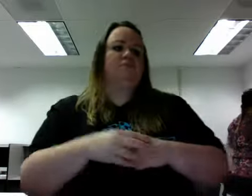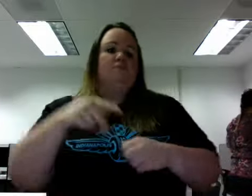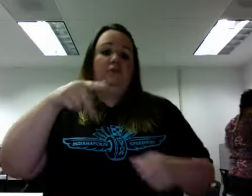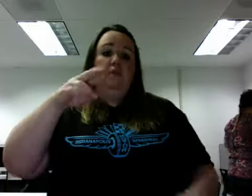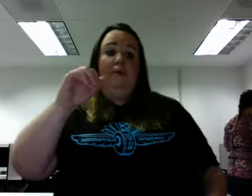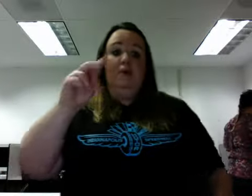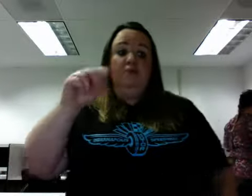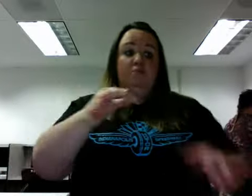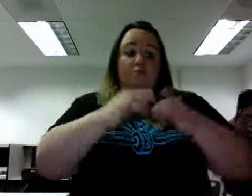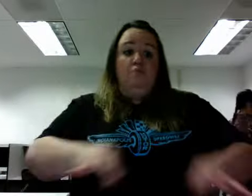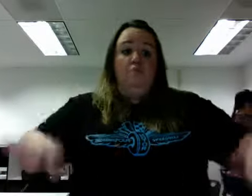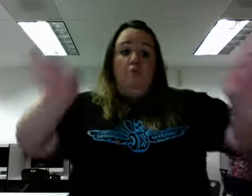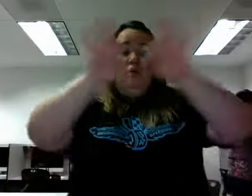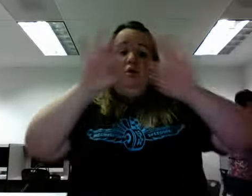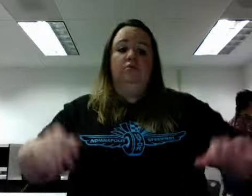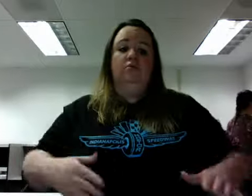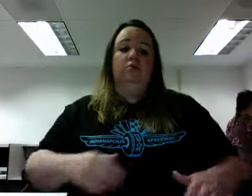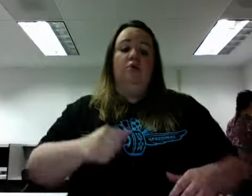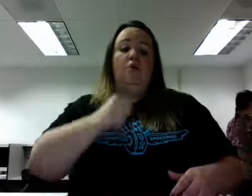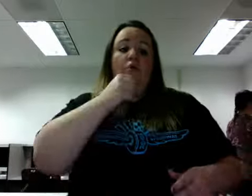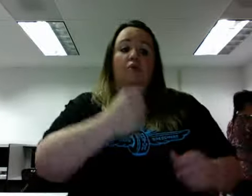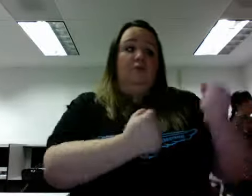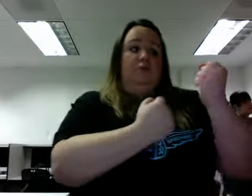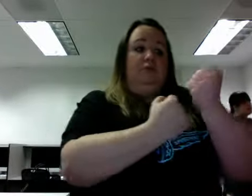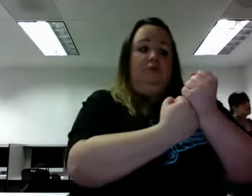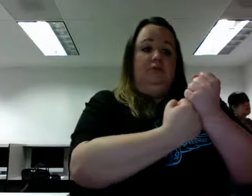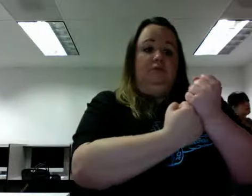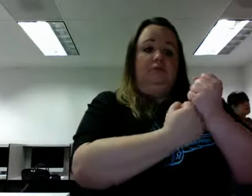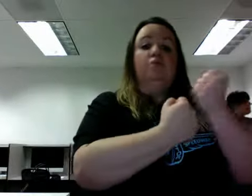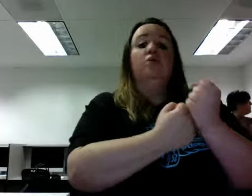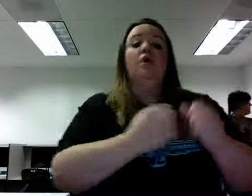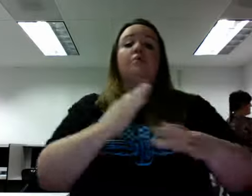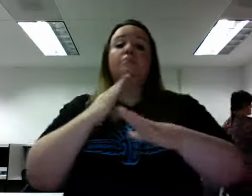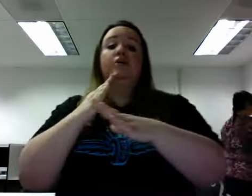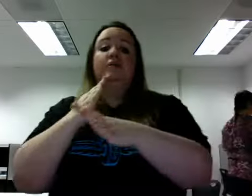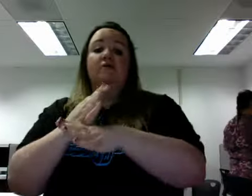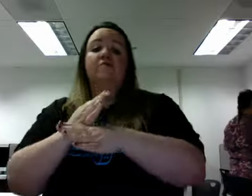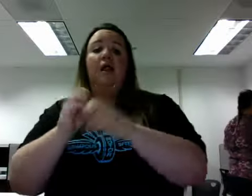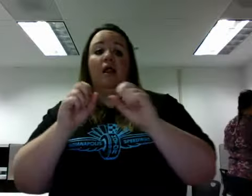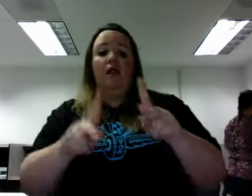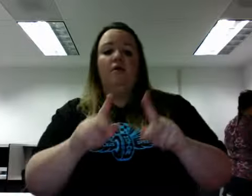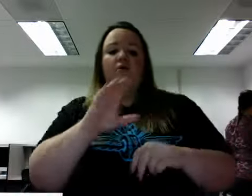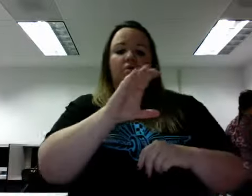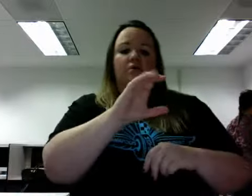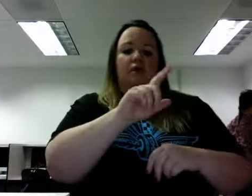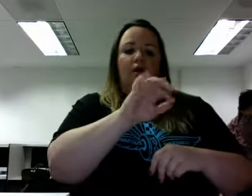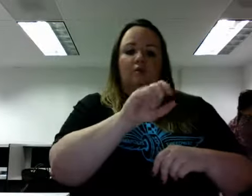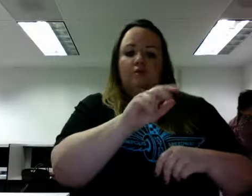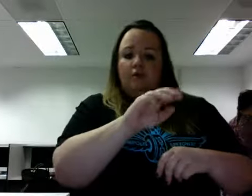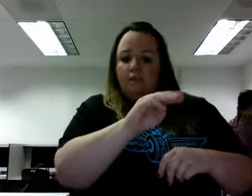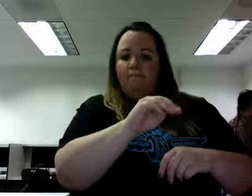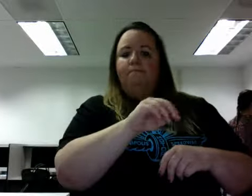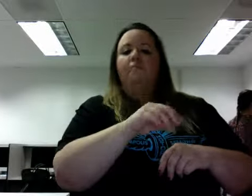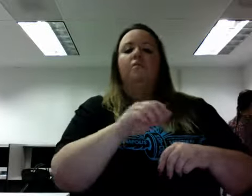that not only protects and supports, but it's also going to allow nutrients and calcium and other repair needed material into